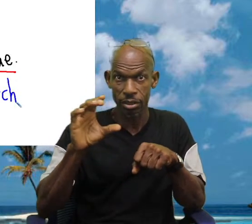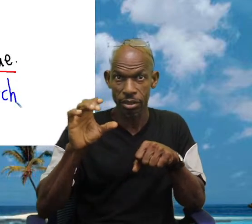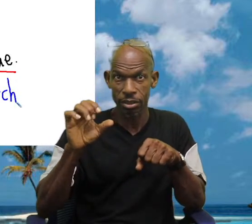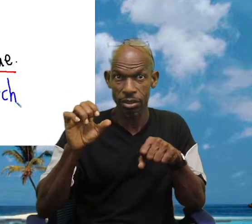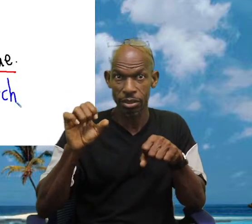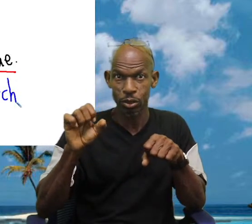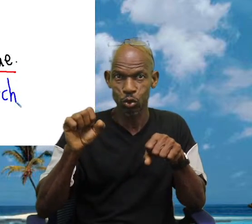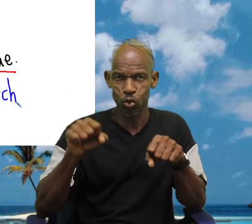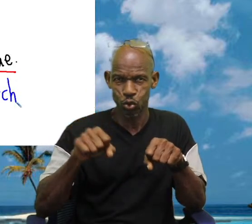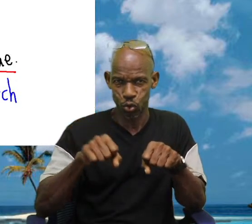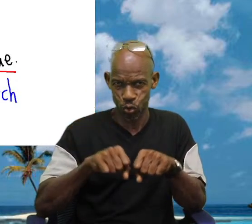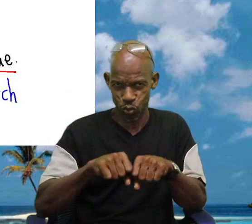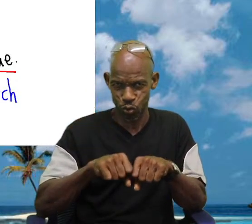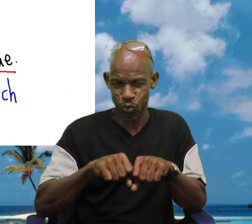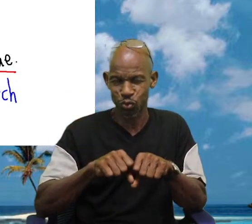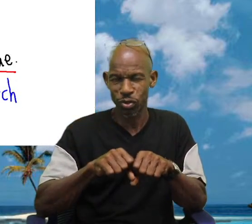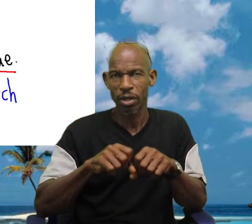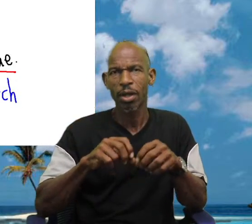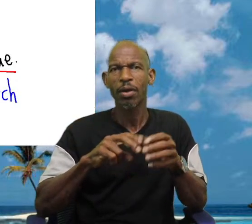shoe.